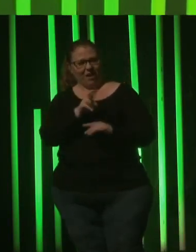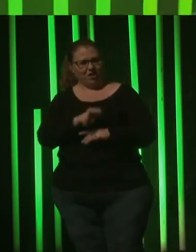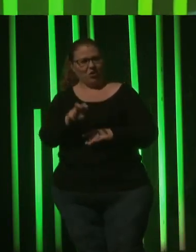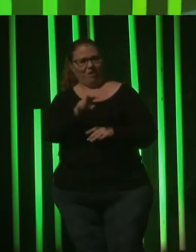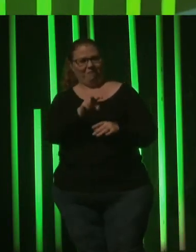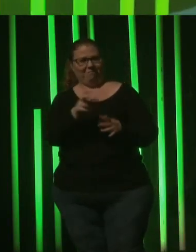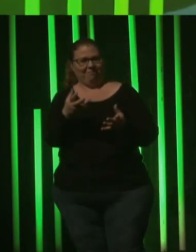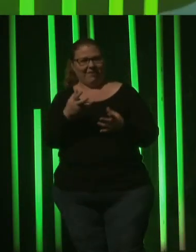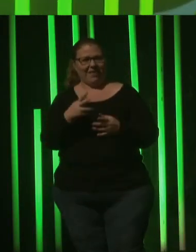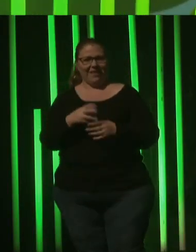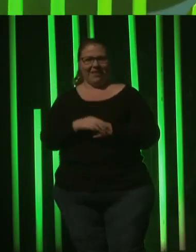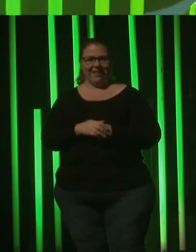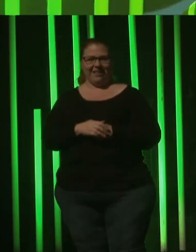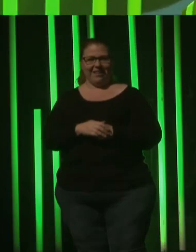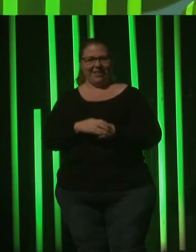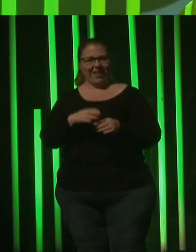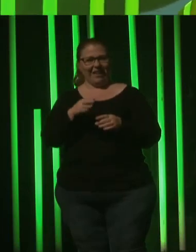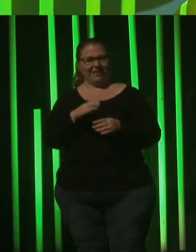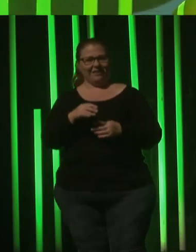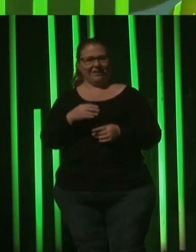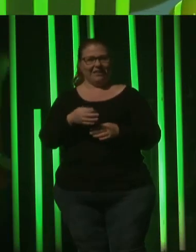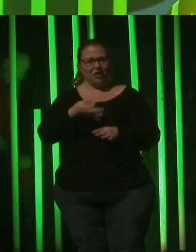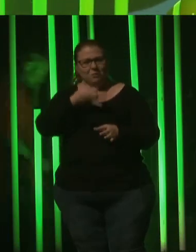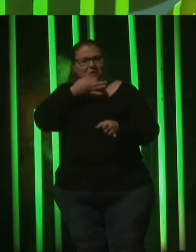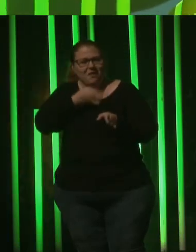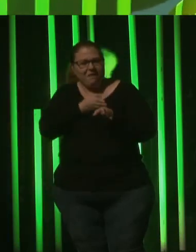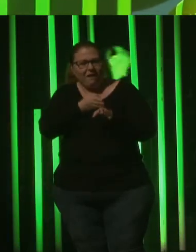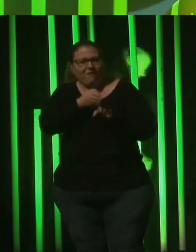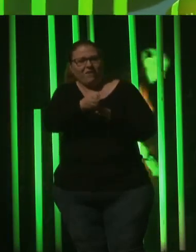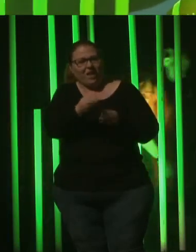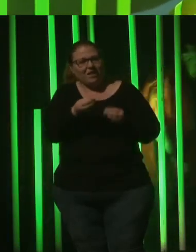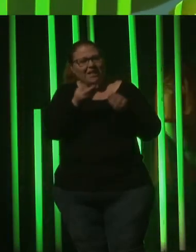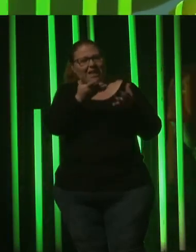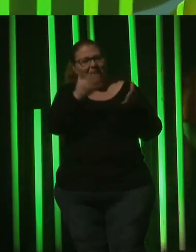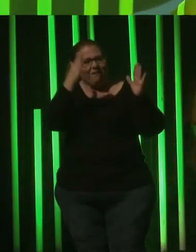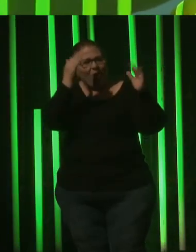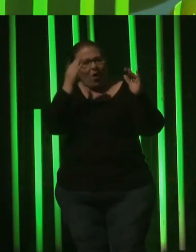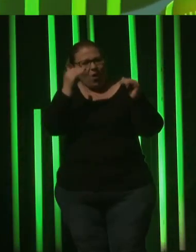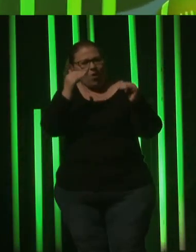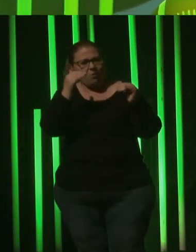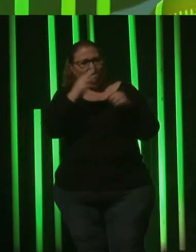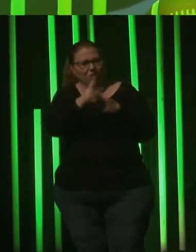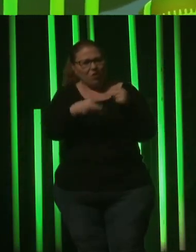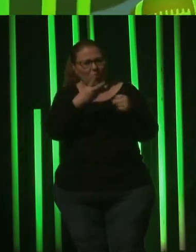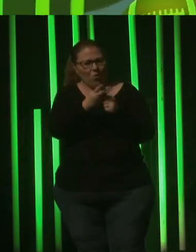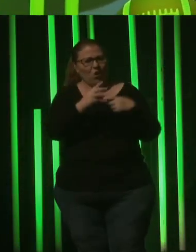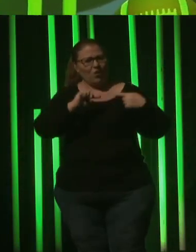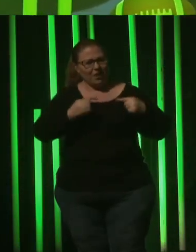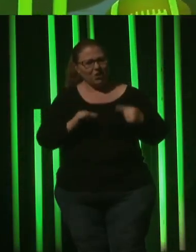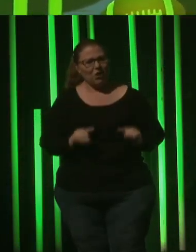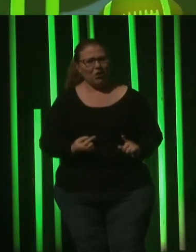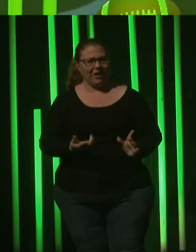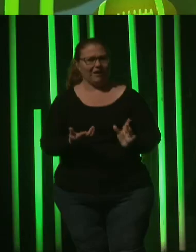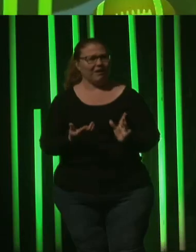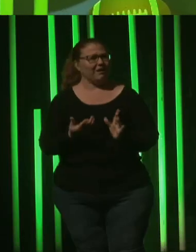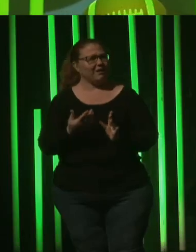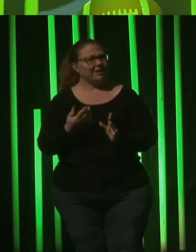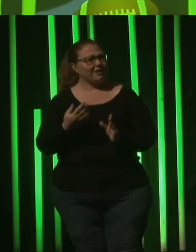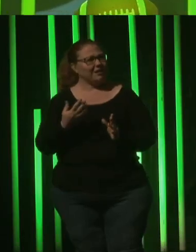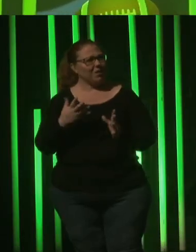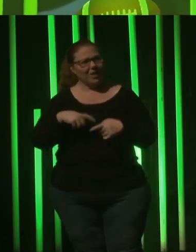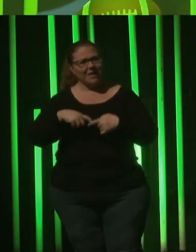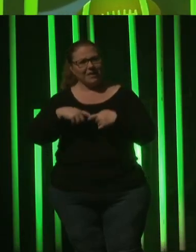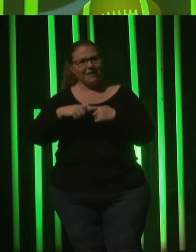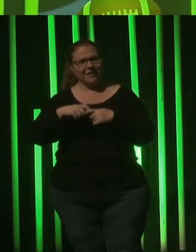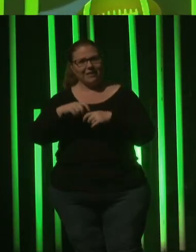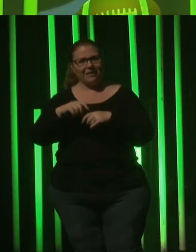field to offer hope and to extend hope into a world that's hurting. And so I just want to take a minute.